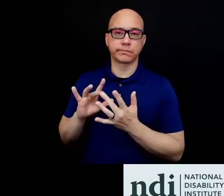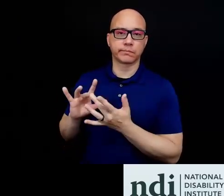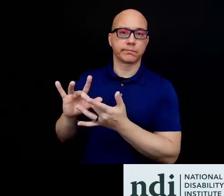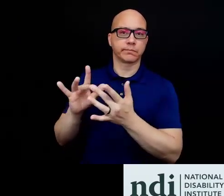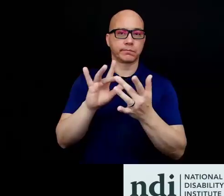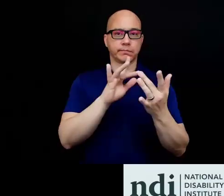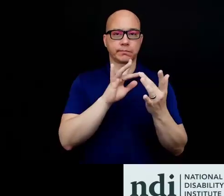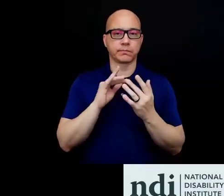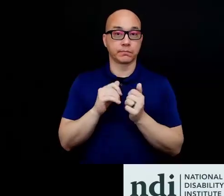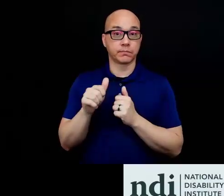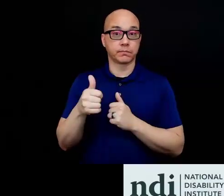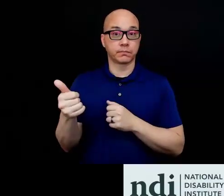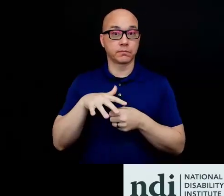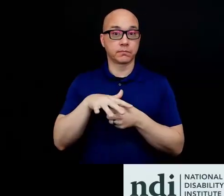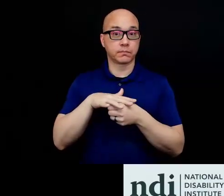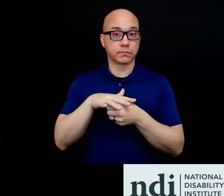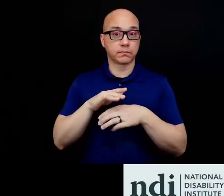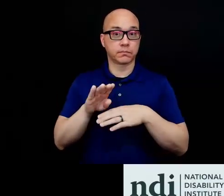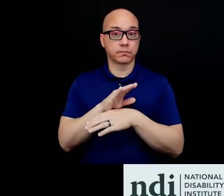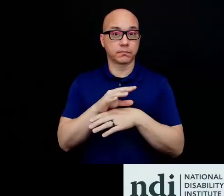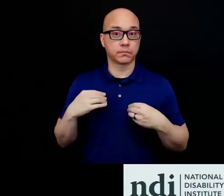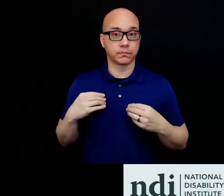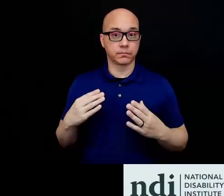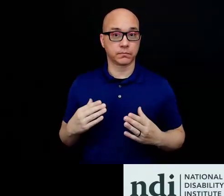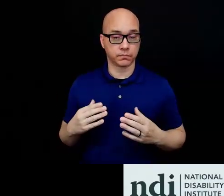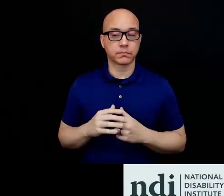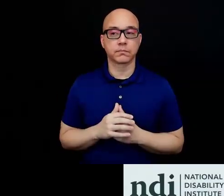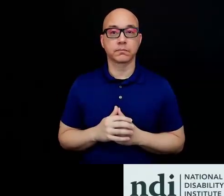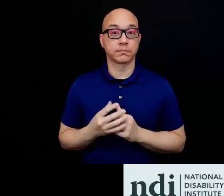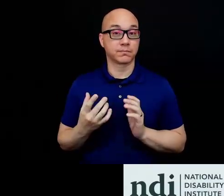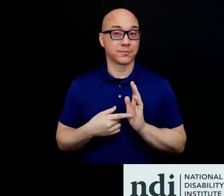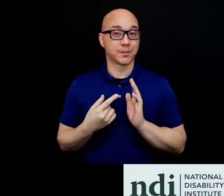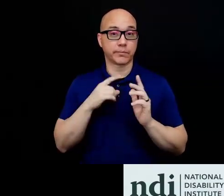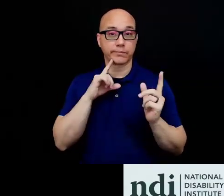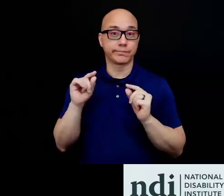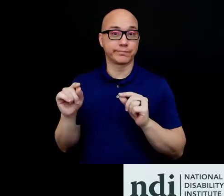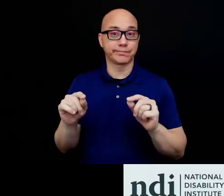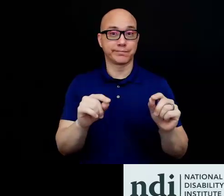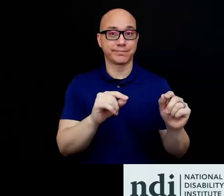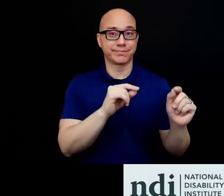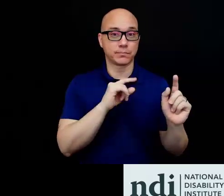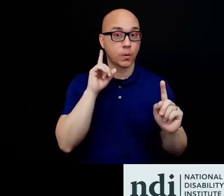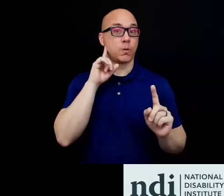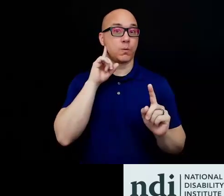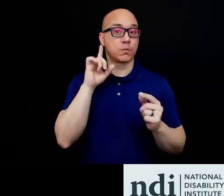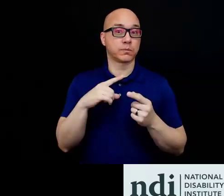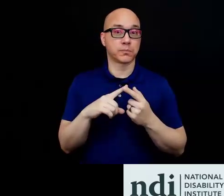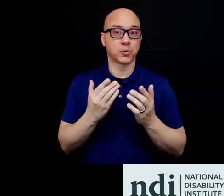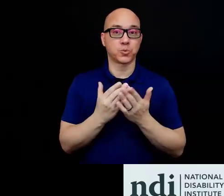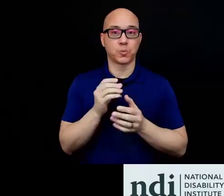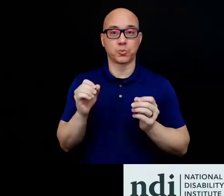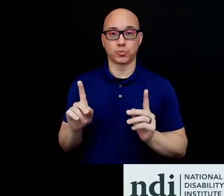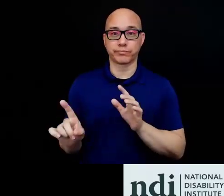business owners and local organizations. A lot of times is, word of mouth that you would learn about any opportunities that come